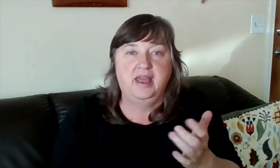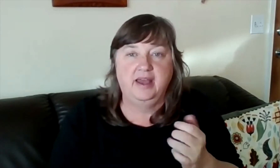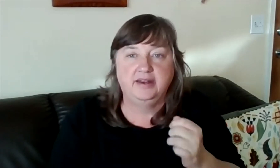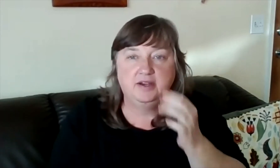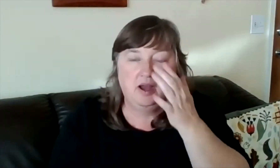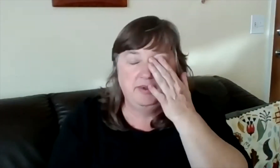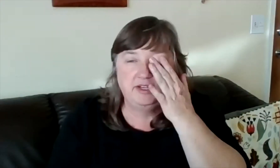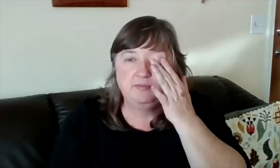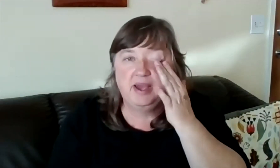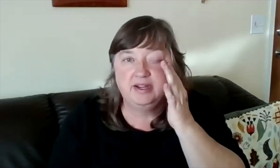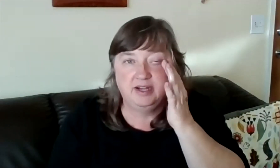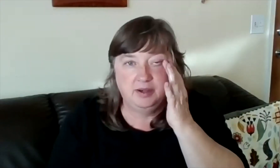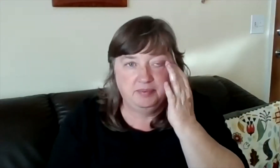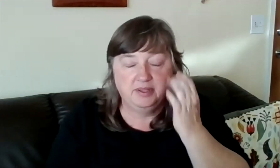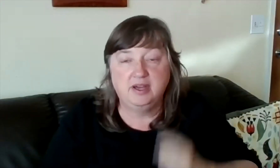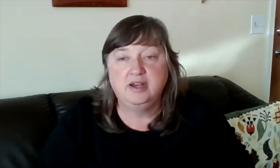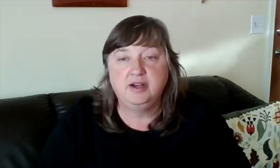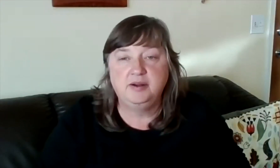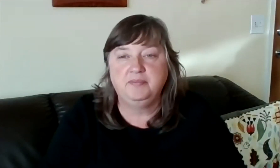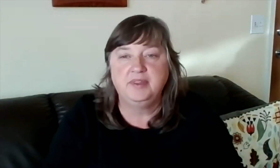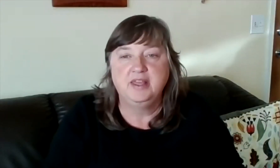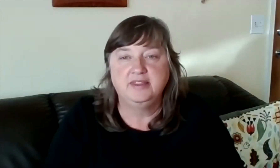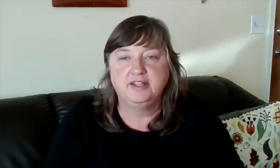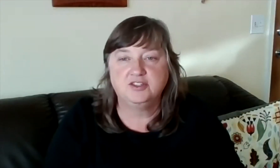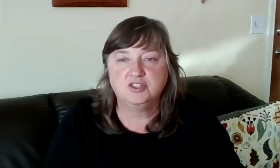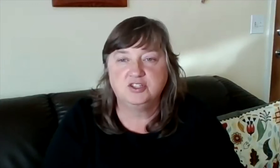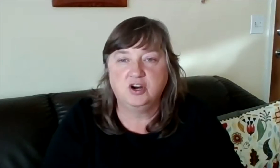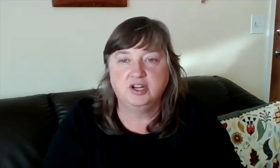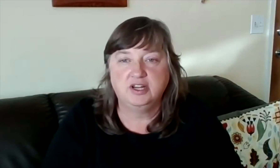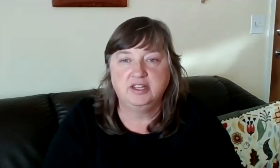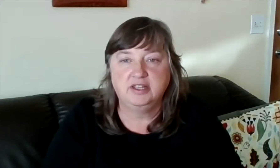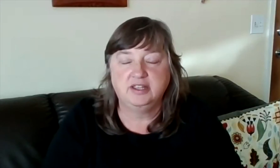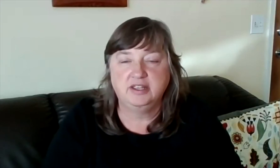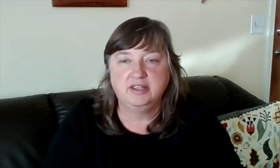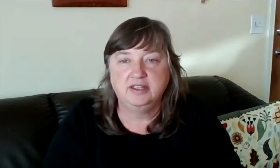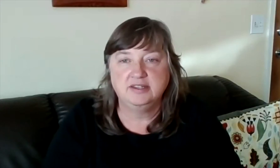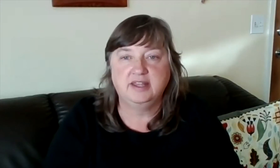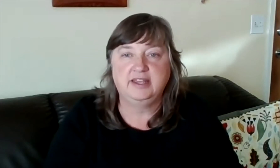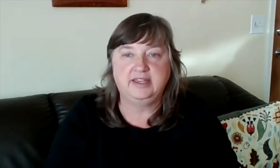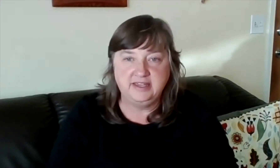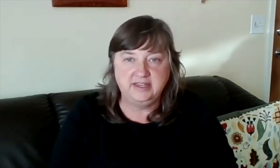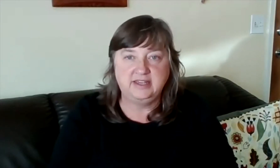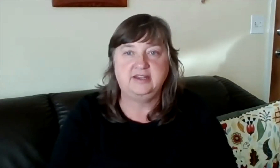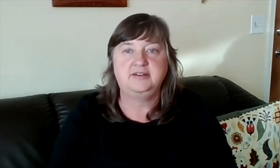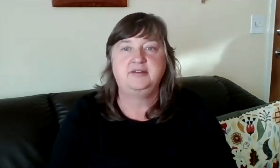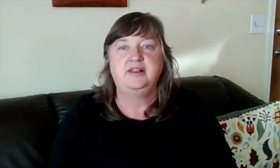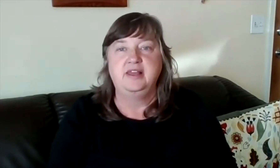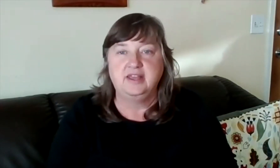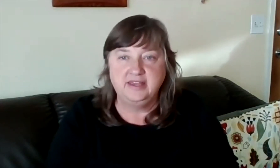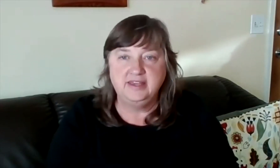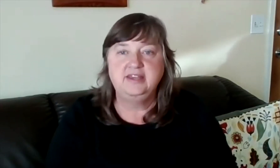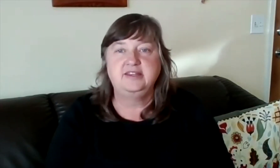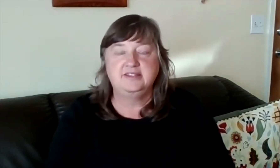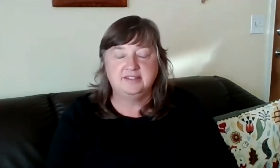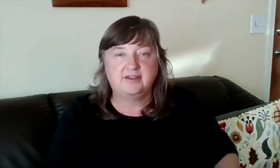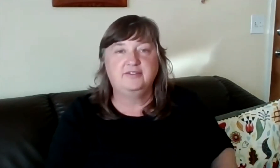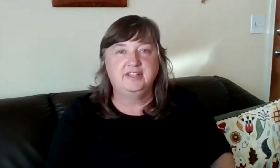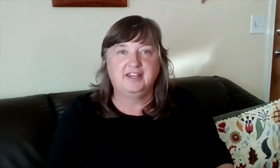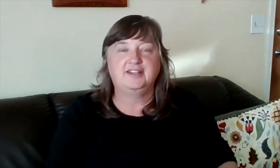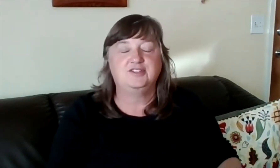And comment back up that start is like key. Key is definitely like start.